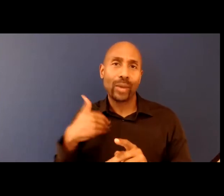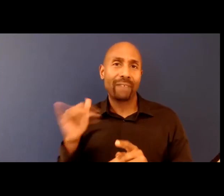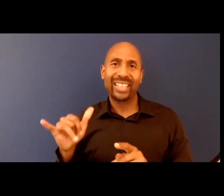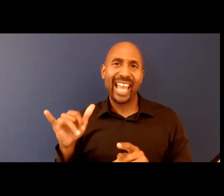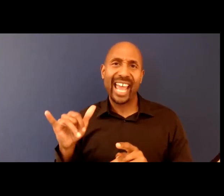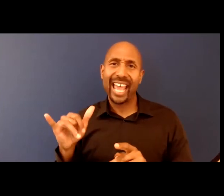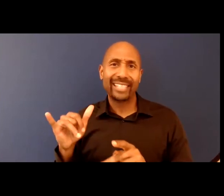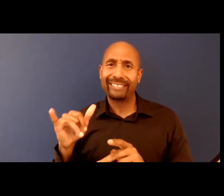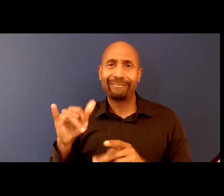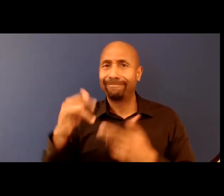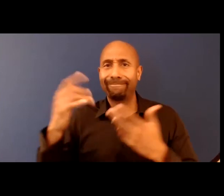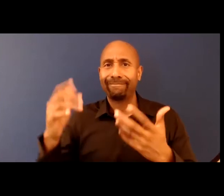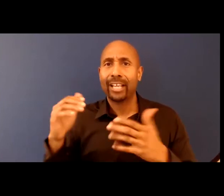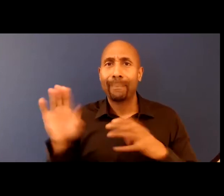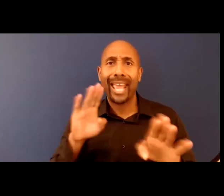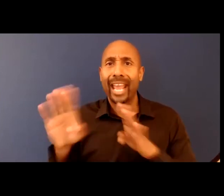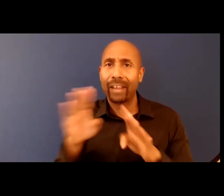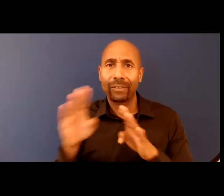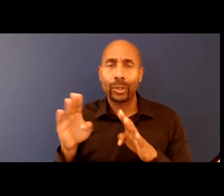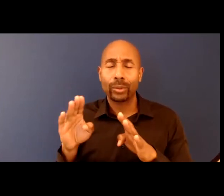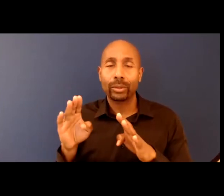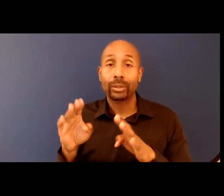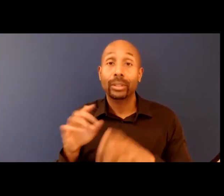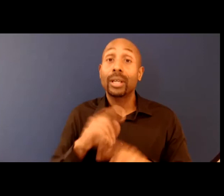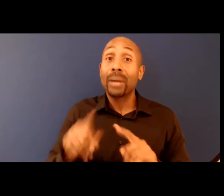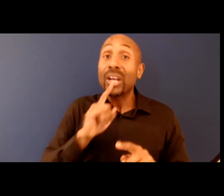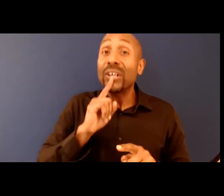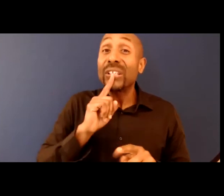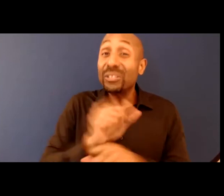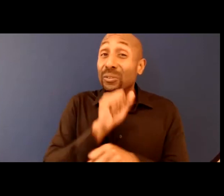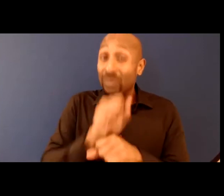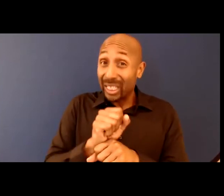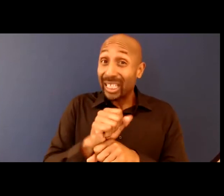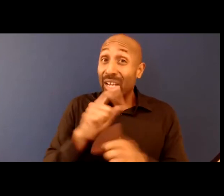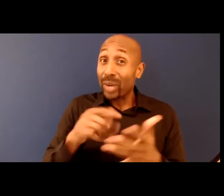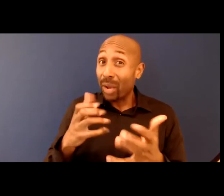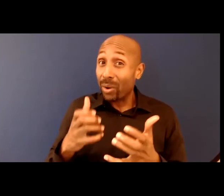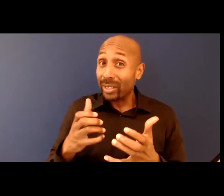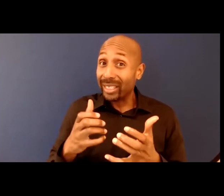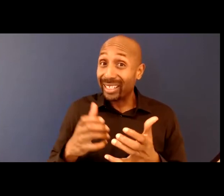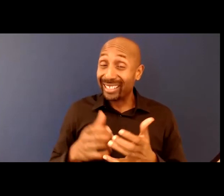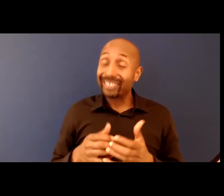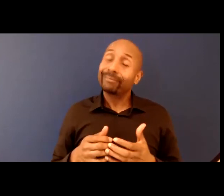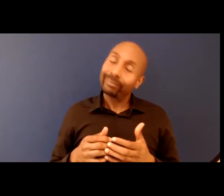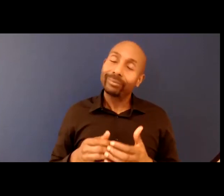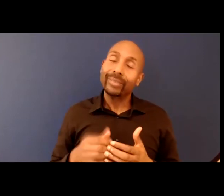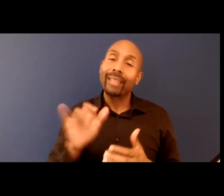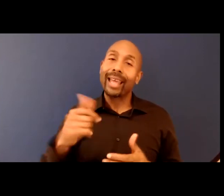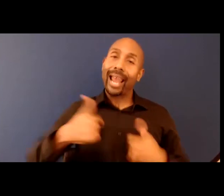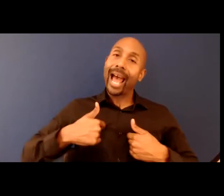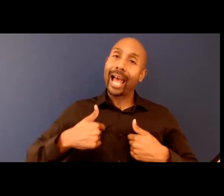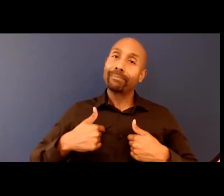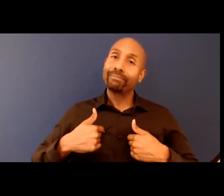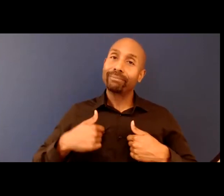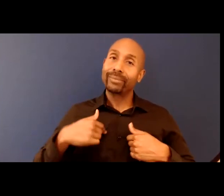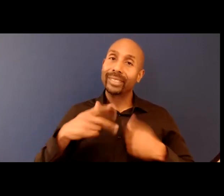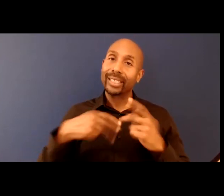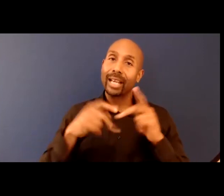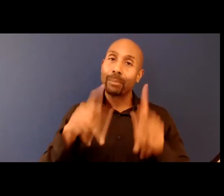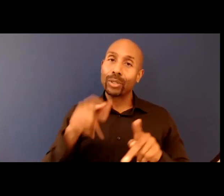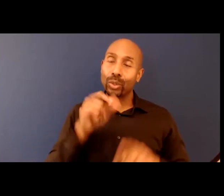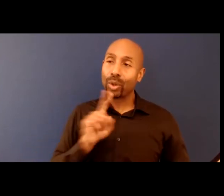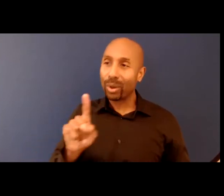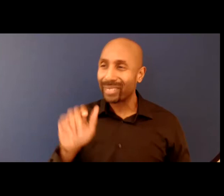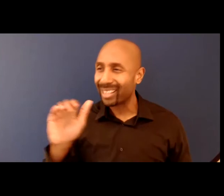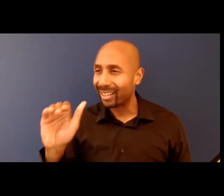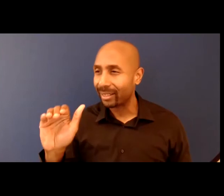wanted was to be the type of man who would go up to that person and say, "Not cool, bro." What